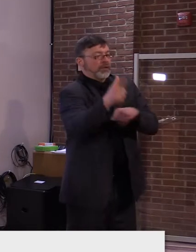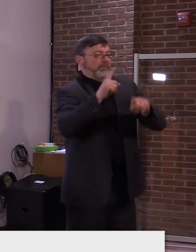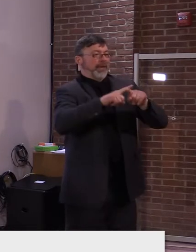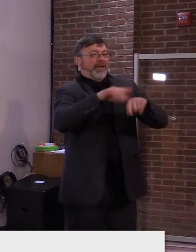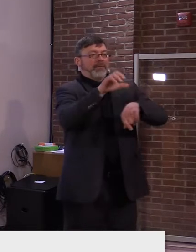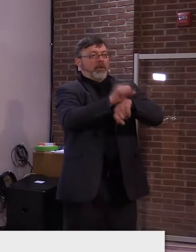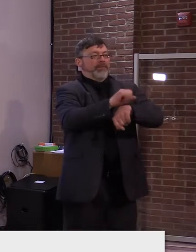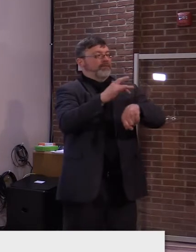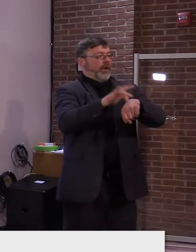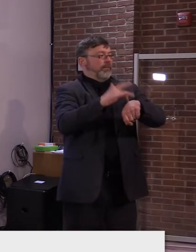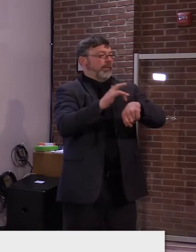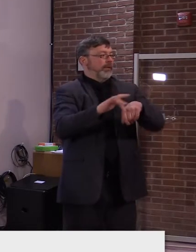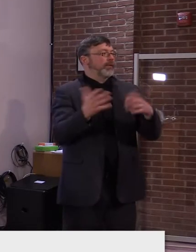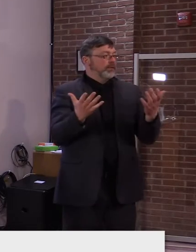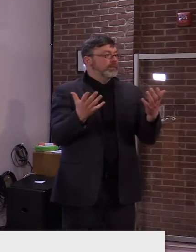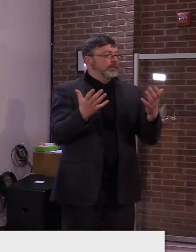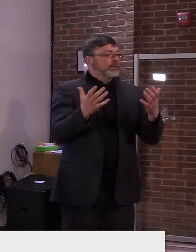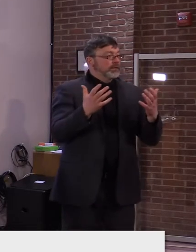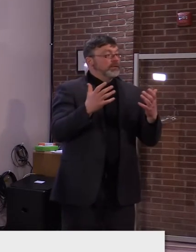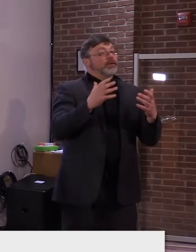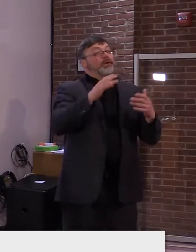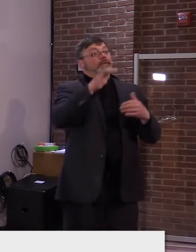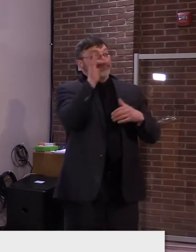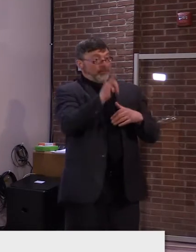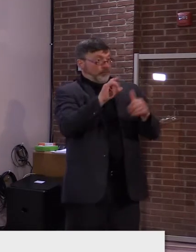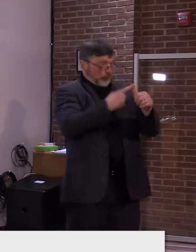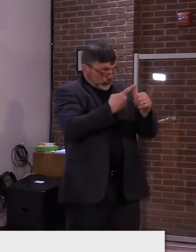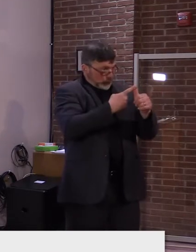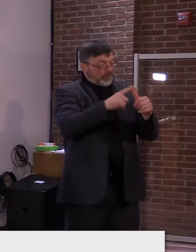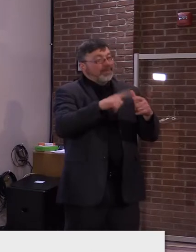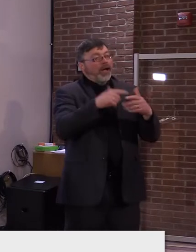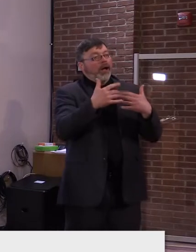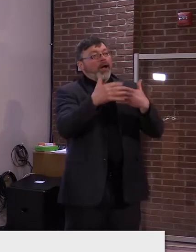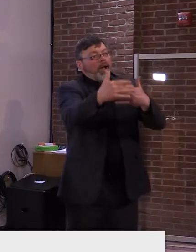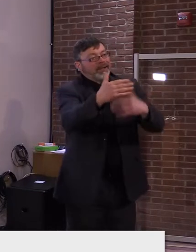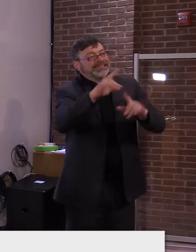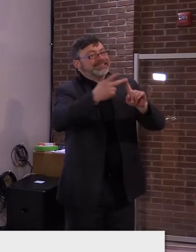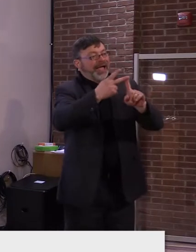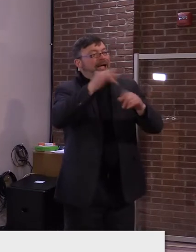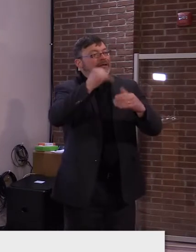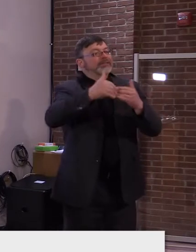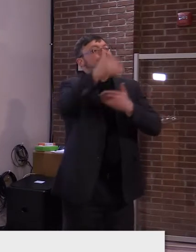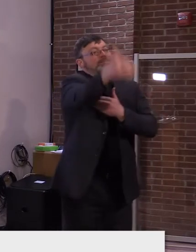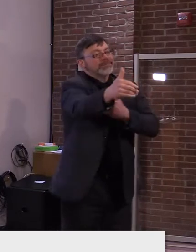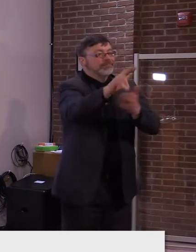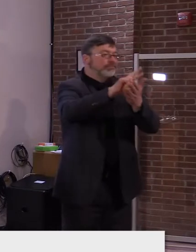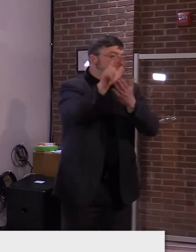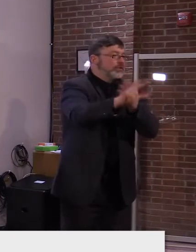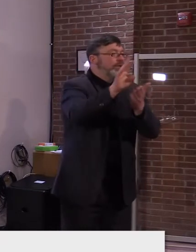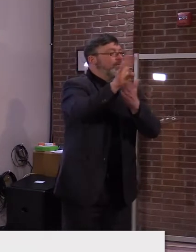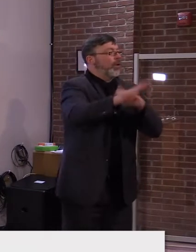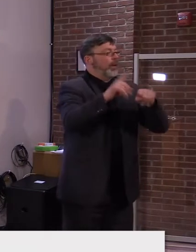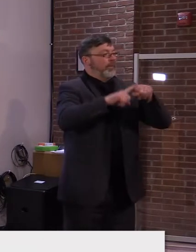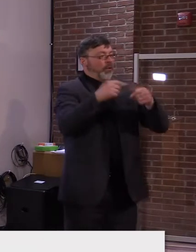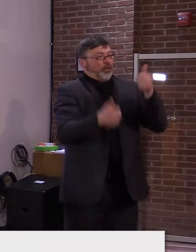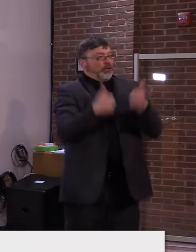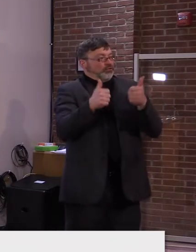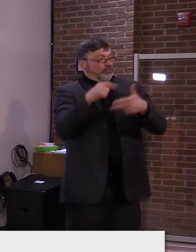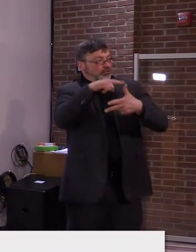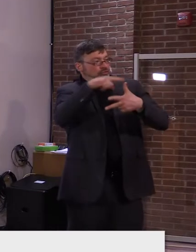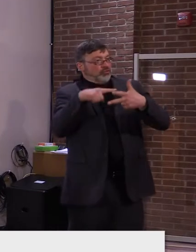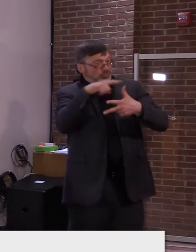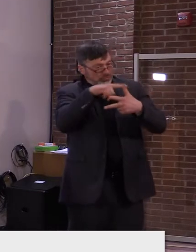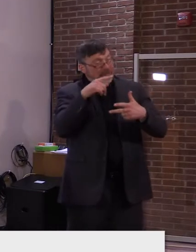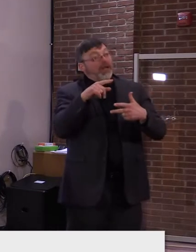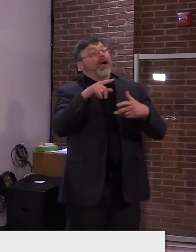be considered fully vaccinated until 2 weeks after your last dose. This is the goal is